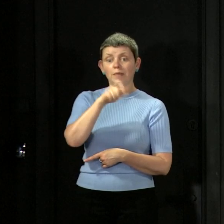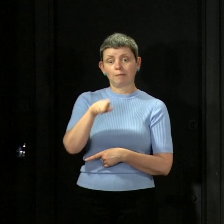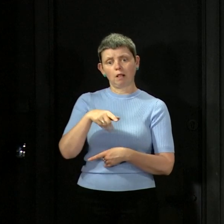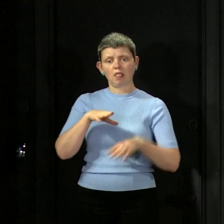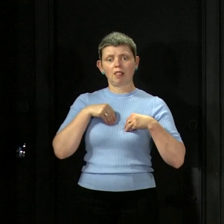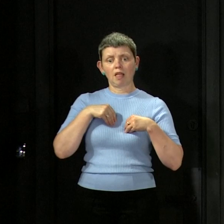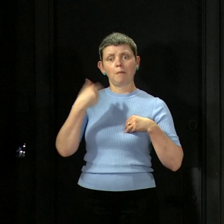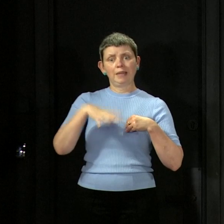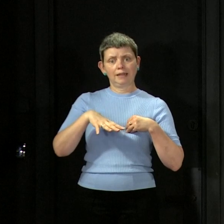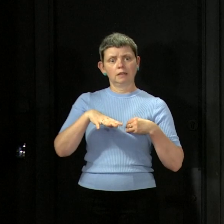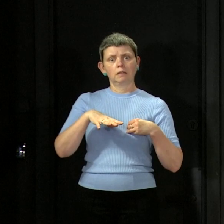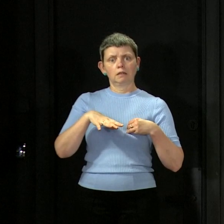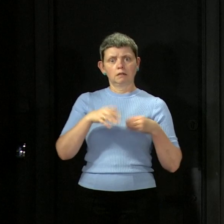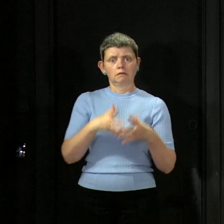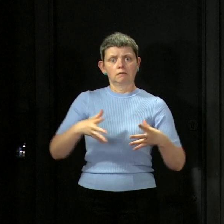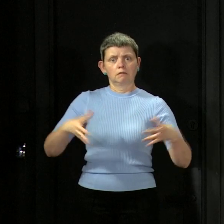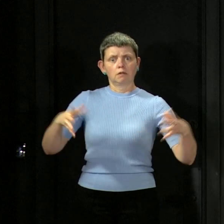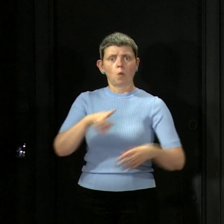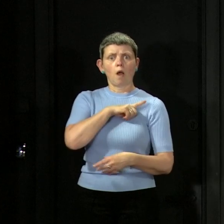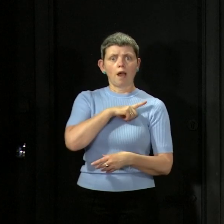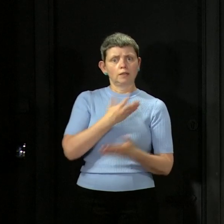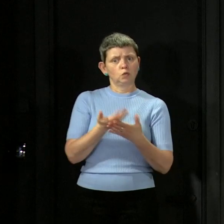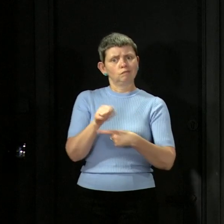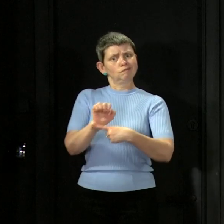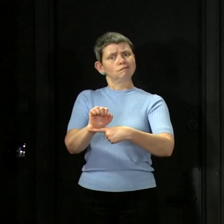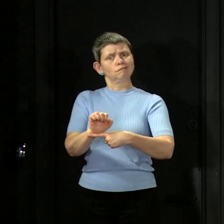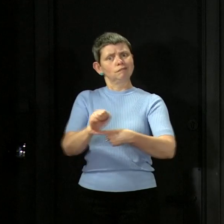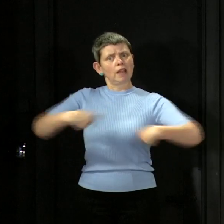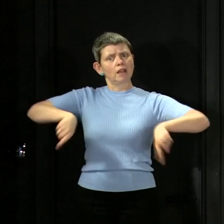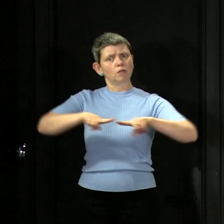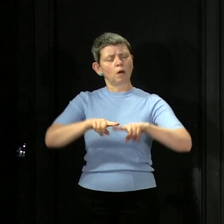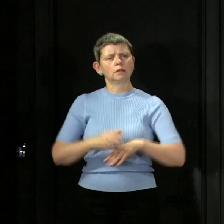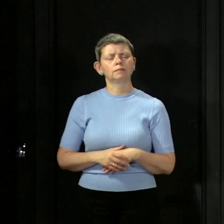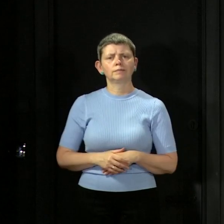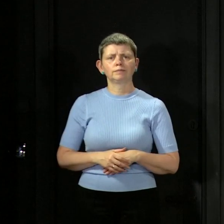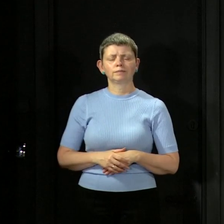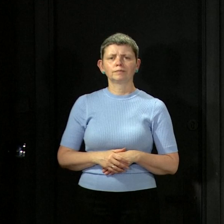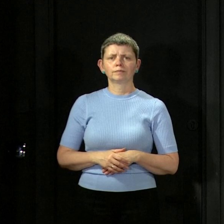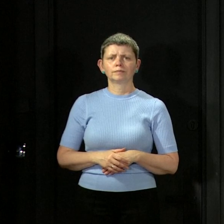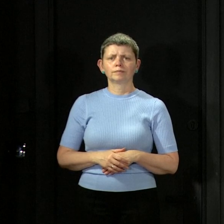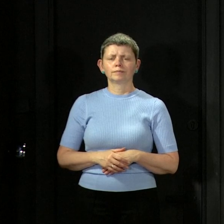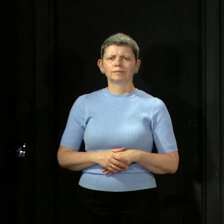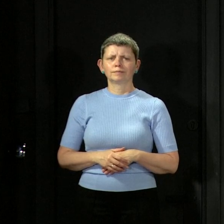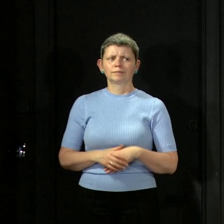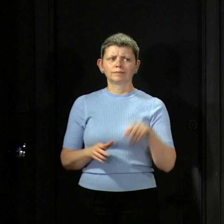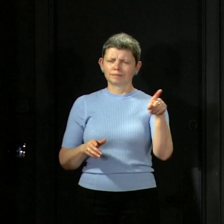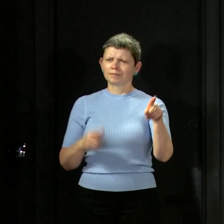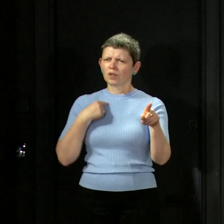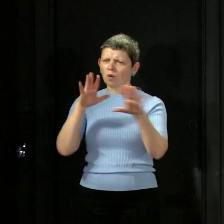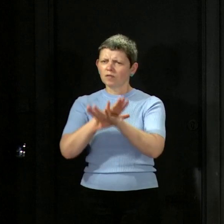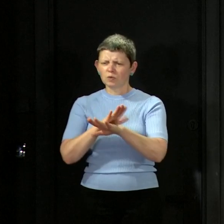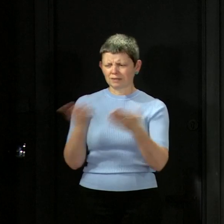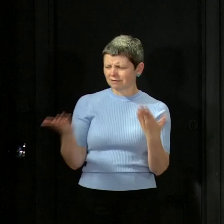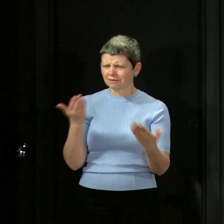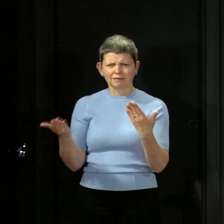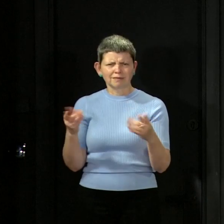I can't reconcile these two statements. Can you help? I'll try to do so again, rather than do what